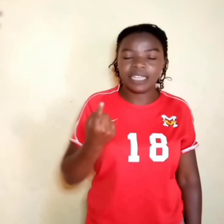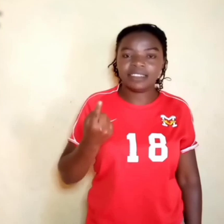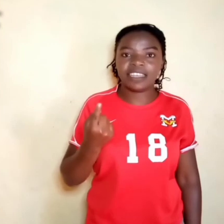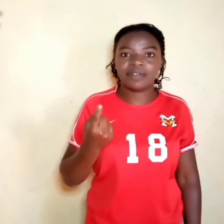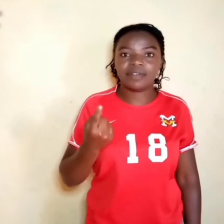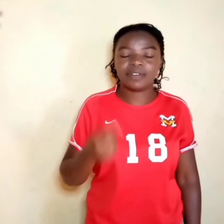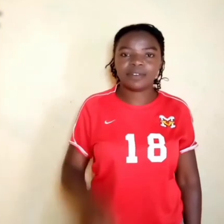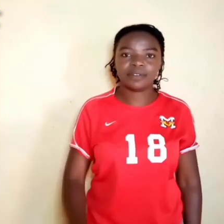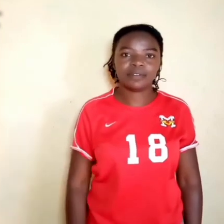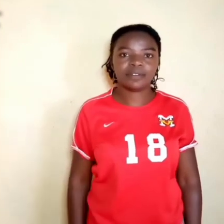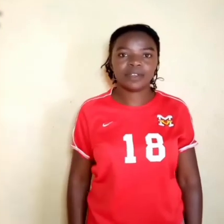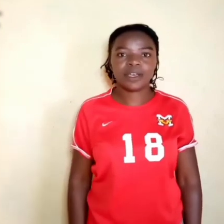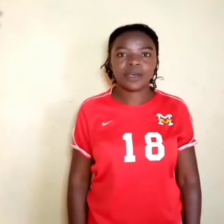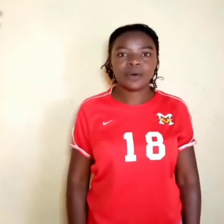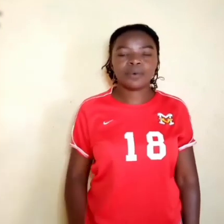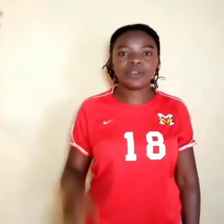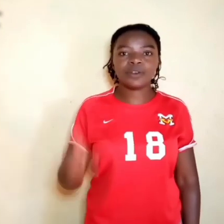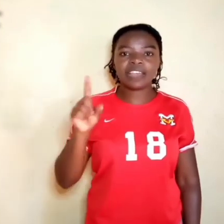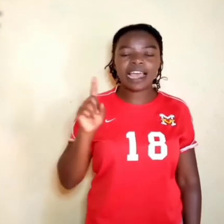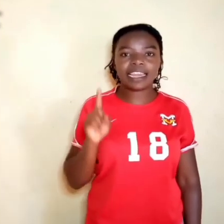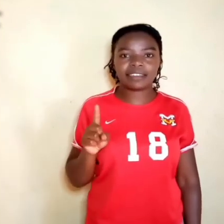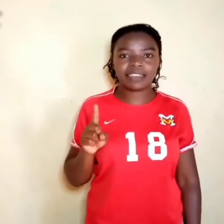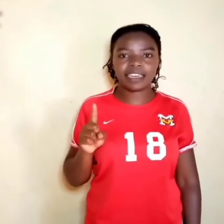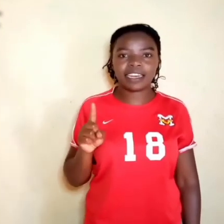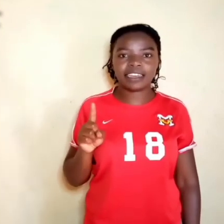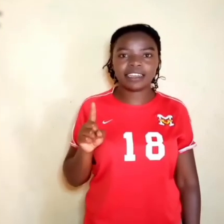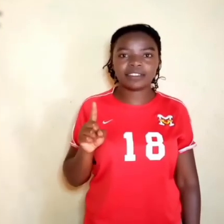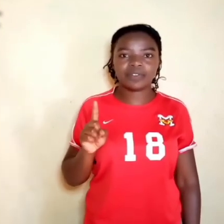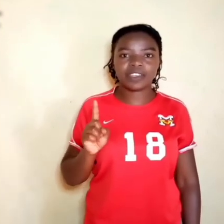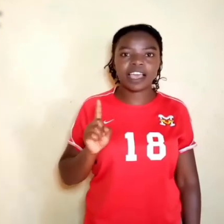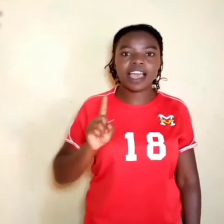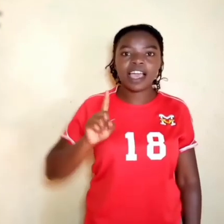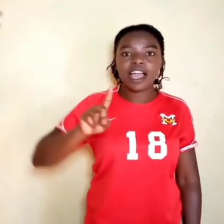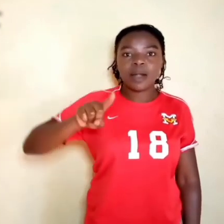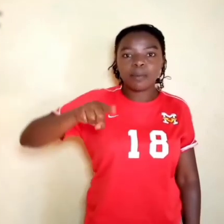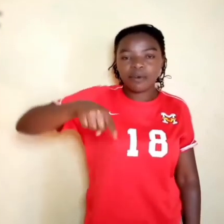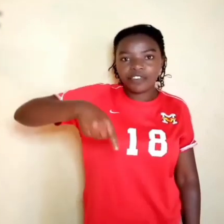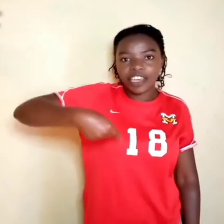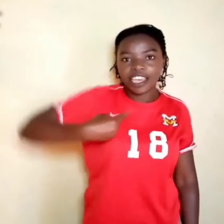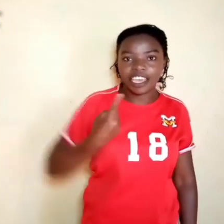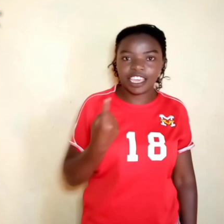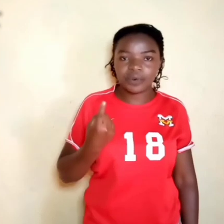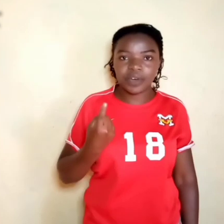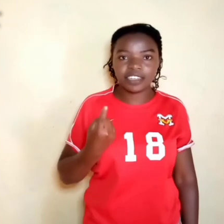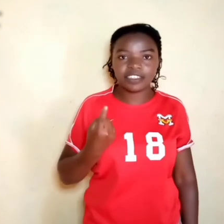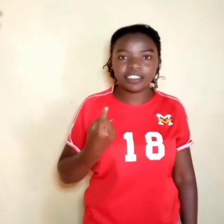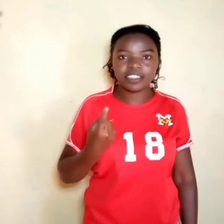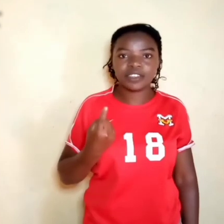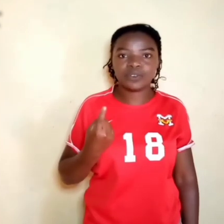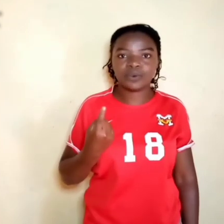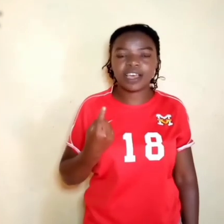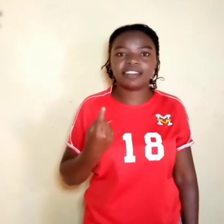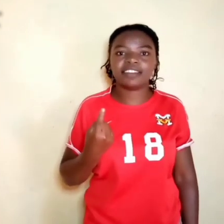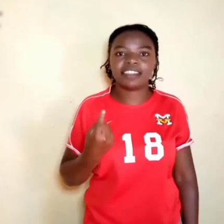myself. We use an extended index finger moving inwards towards the